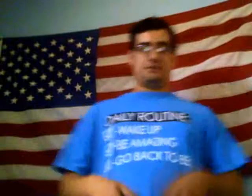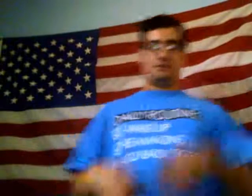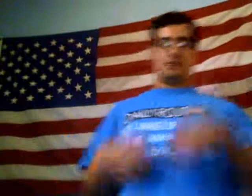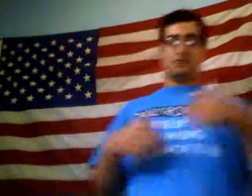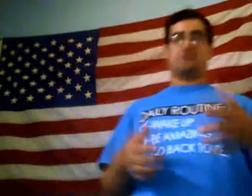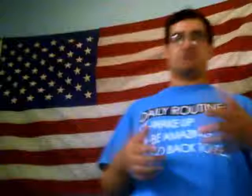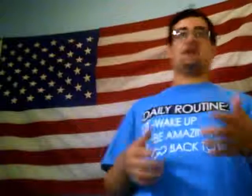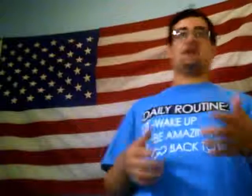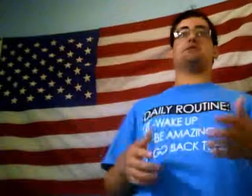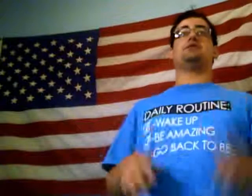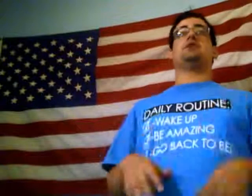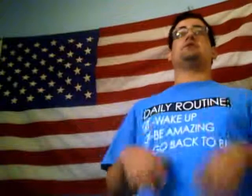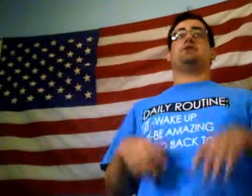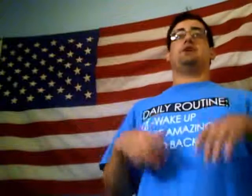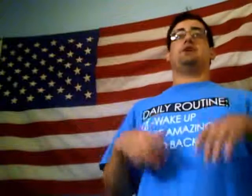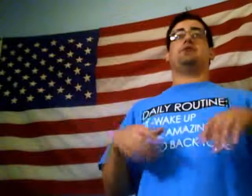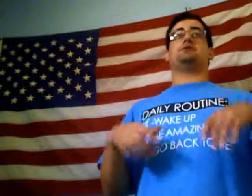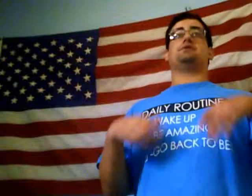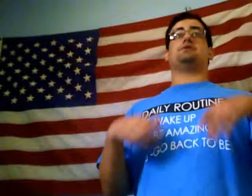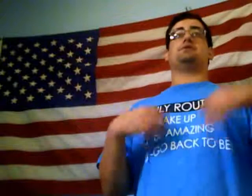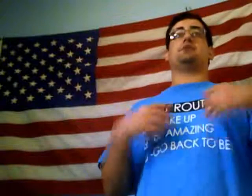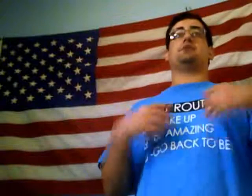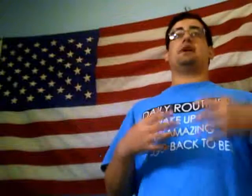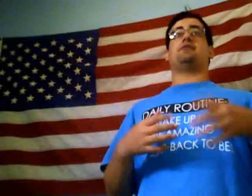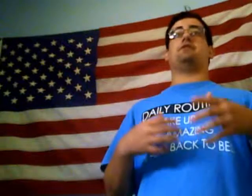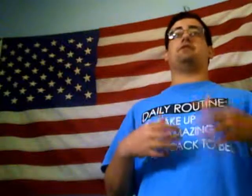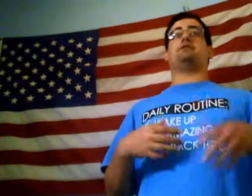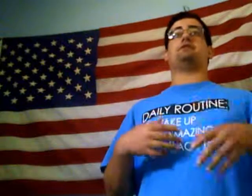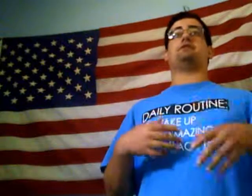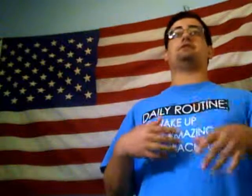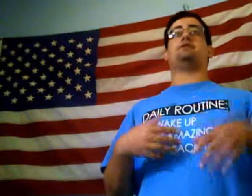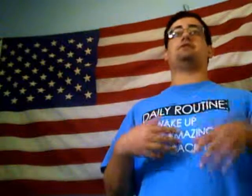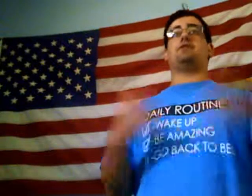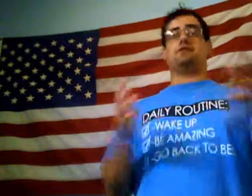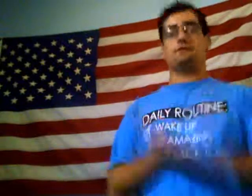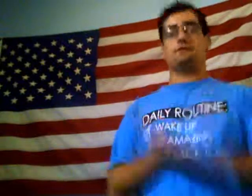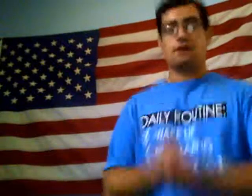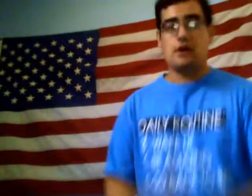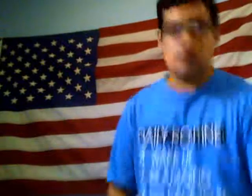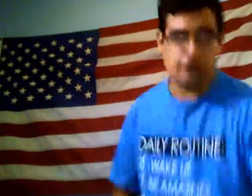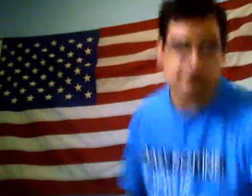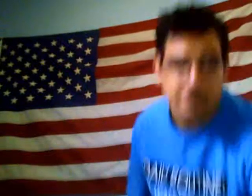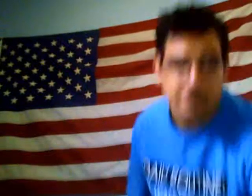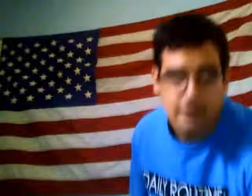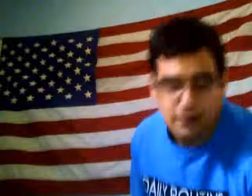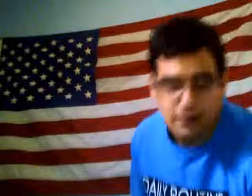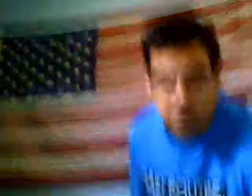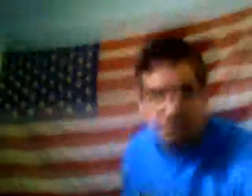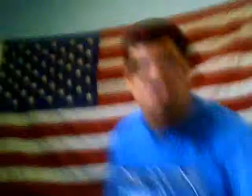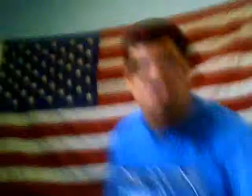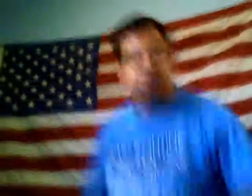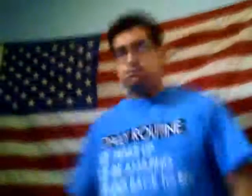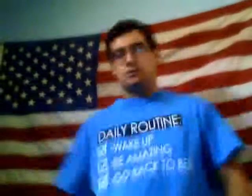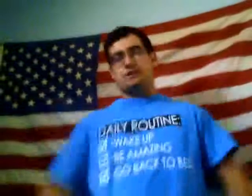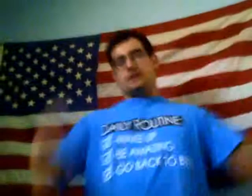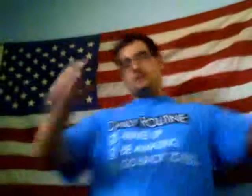is for week 26, July 28th to August 3rd. Okay. The election